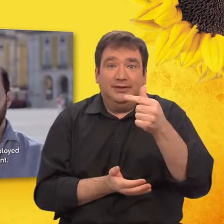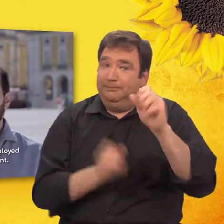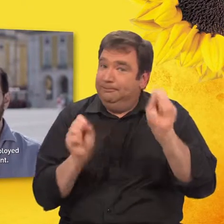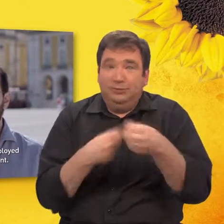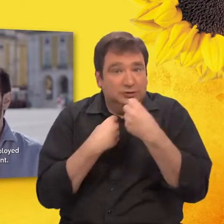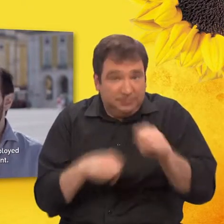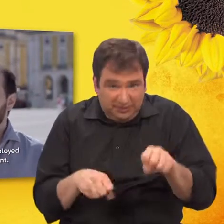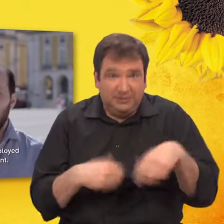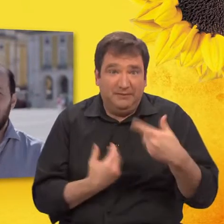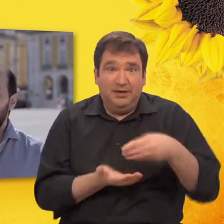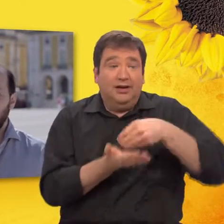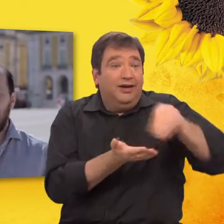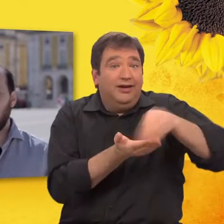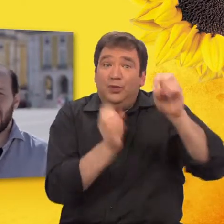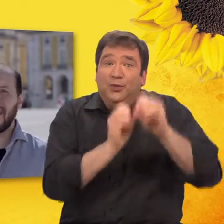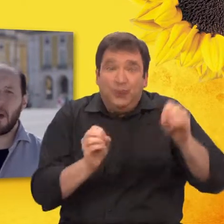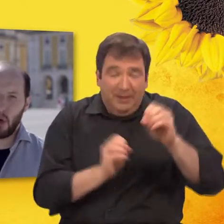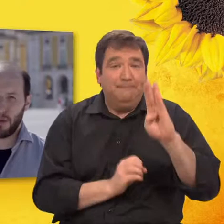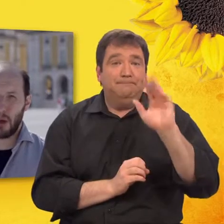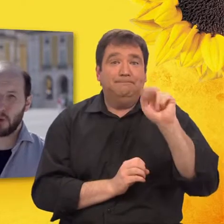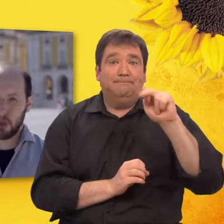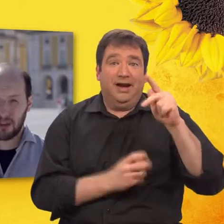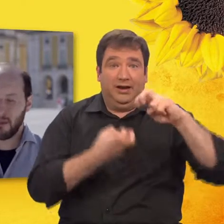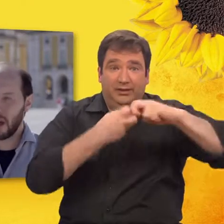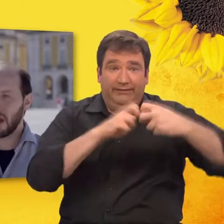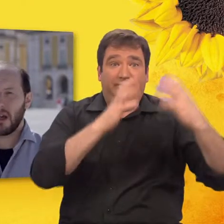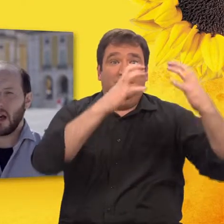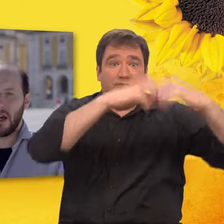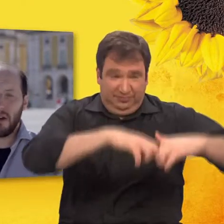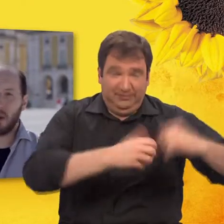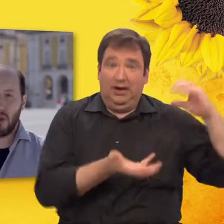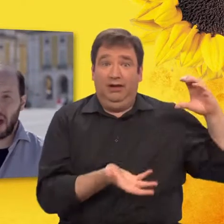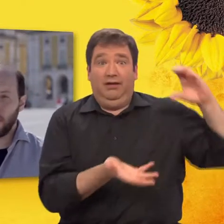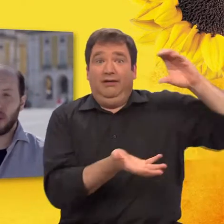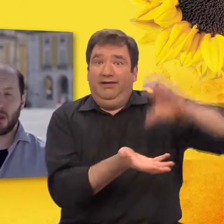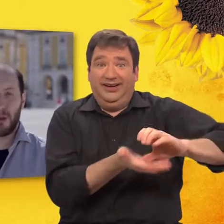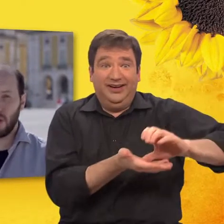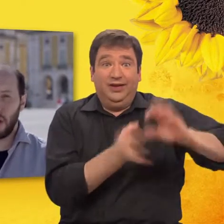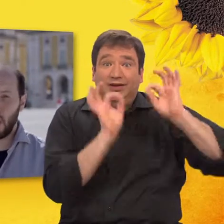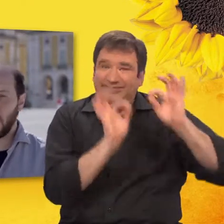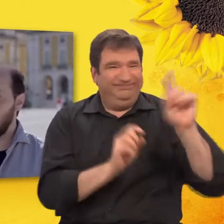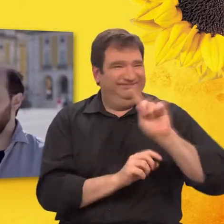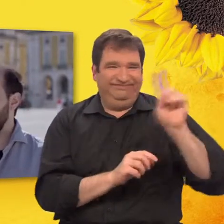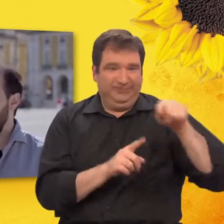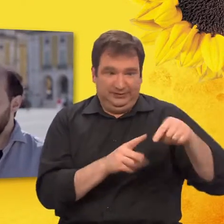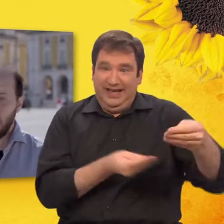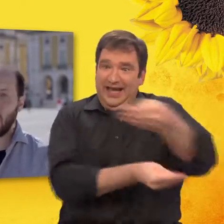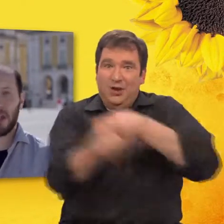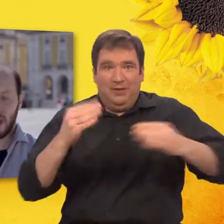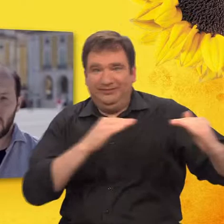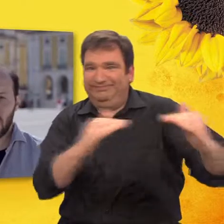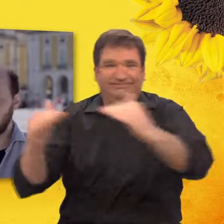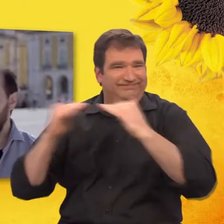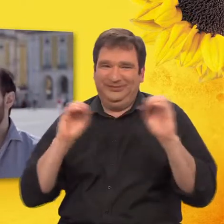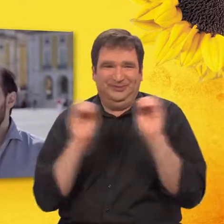dívidas, deixam os bancos insolventes. Estar a dar dinheiro aos bancos por cima não resolve nada porque eles não os passam para a economia porque sabem que a